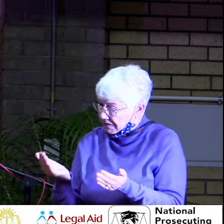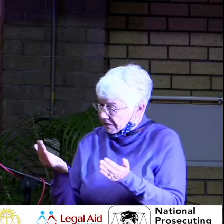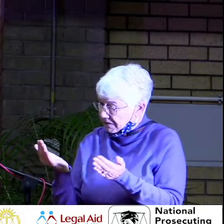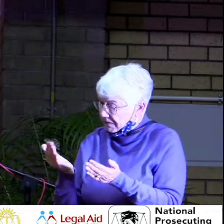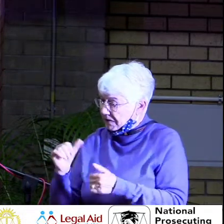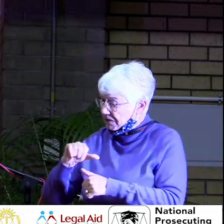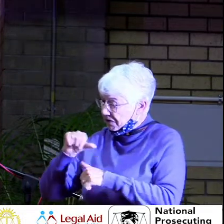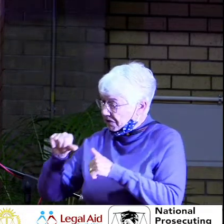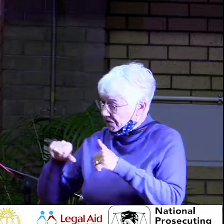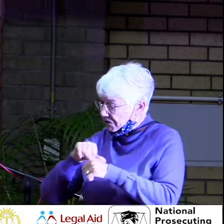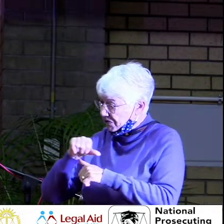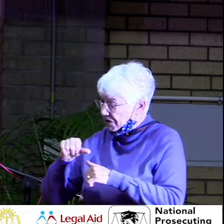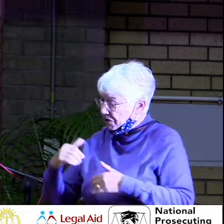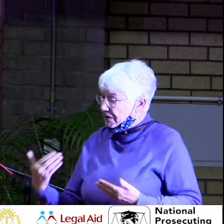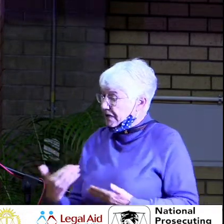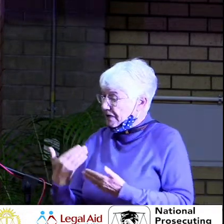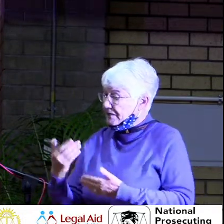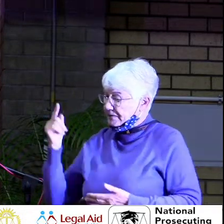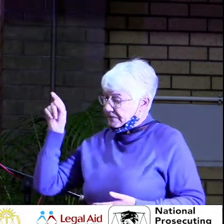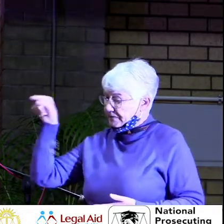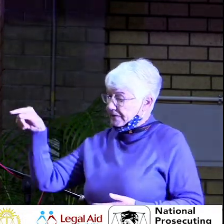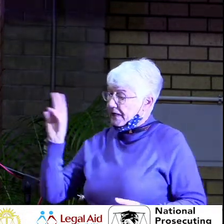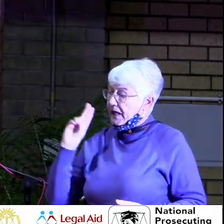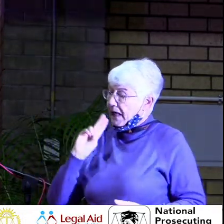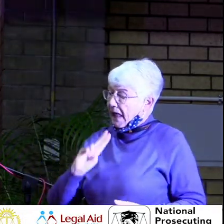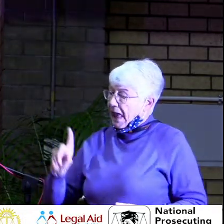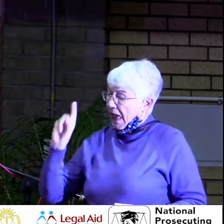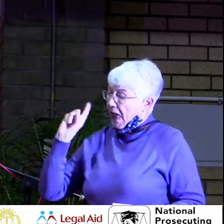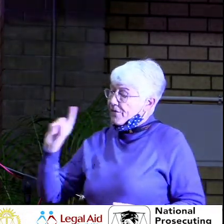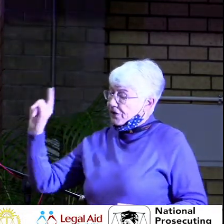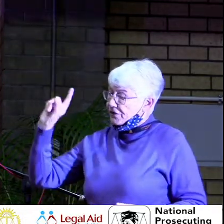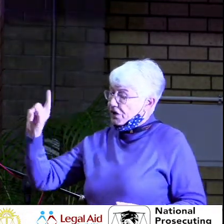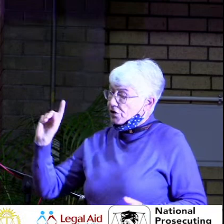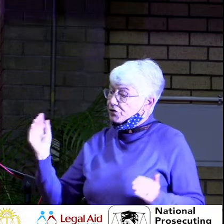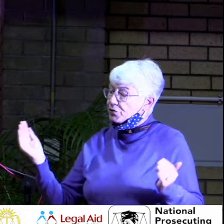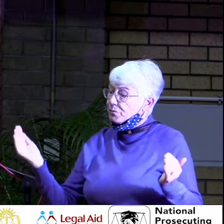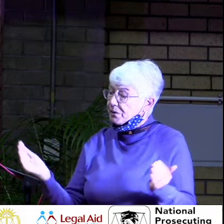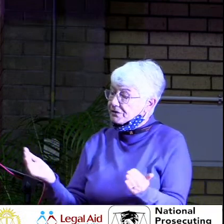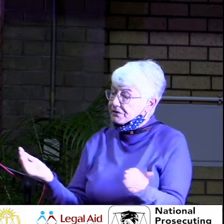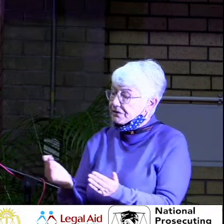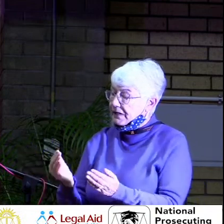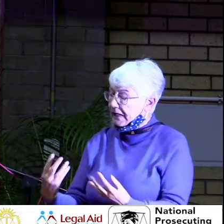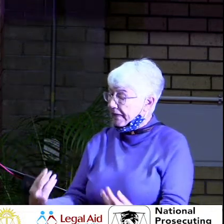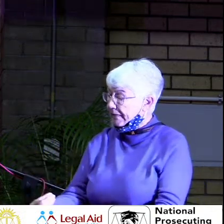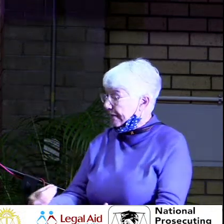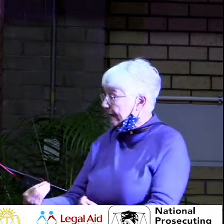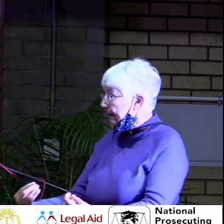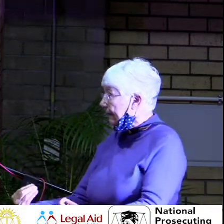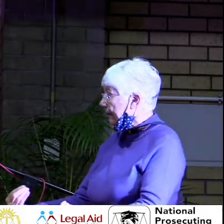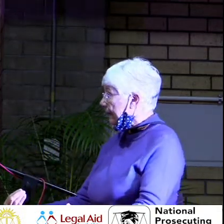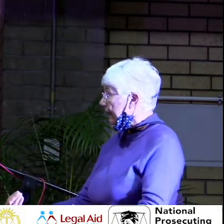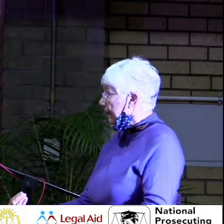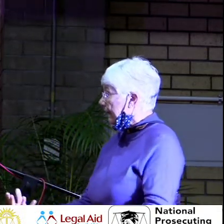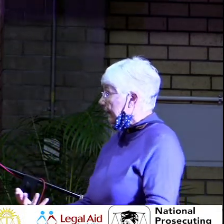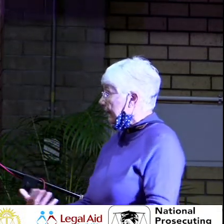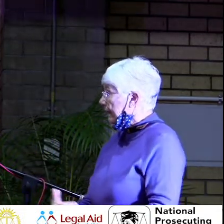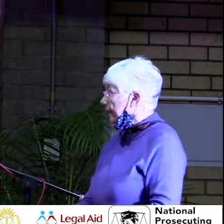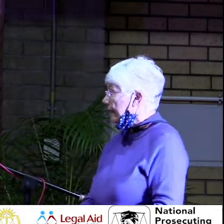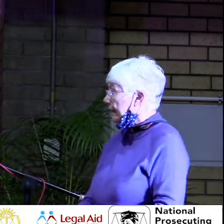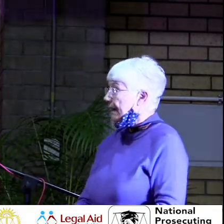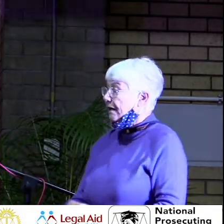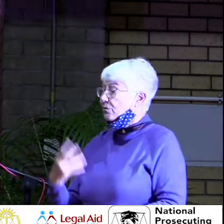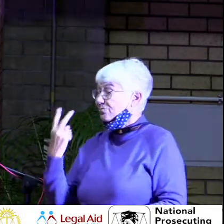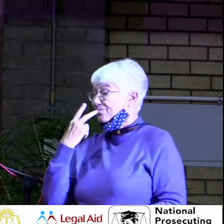day, even after hours, to protect our children. And yes, it's very sad if we look at Delft, what's happening